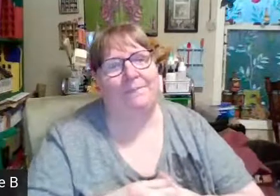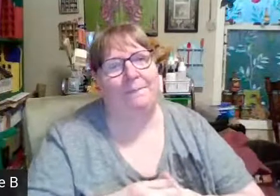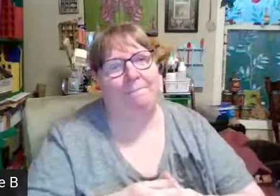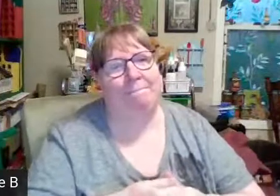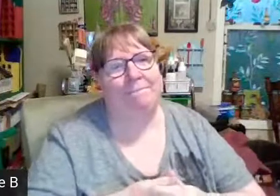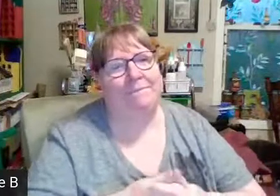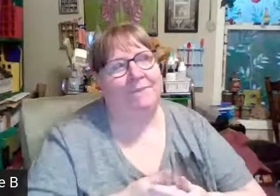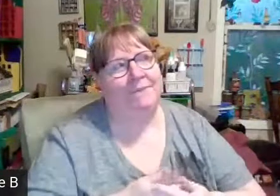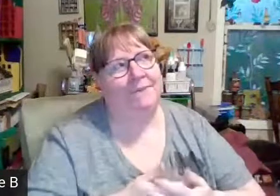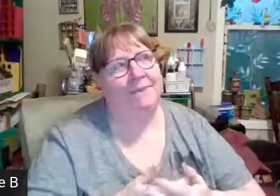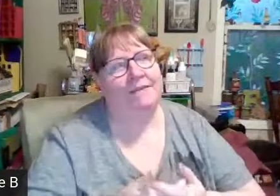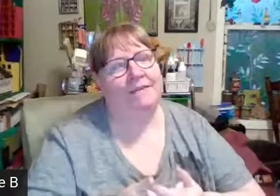that,